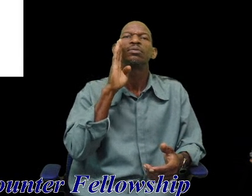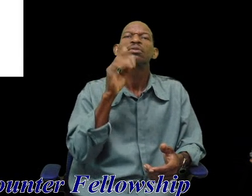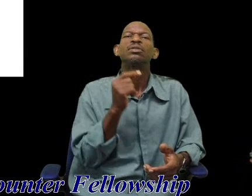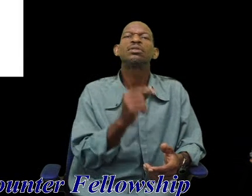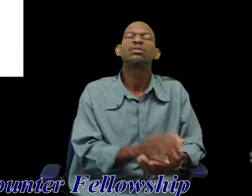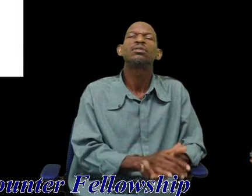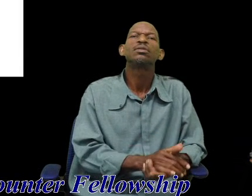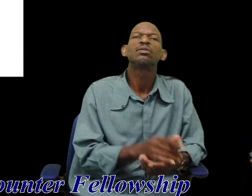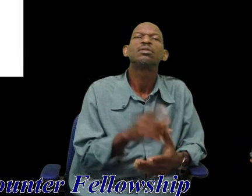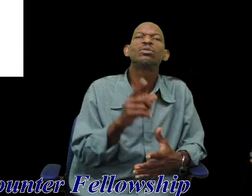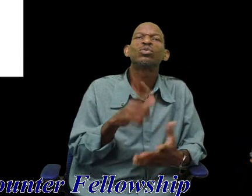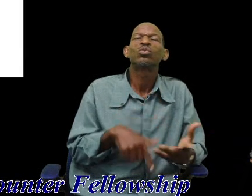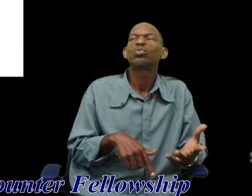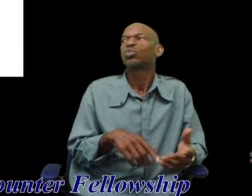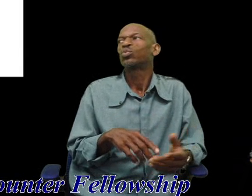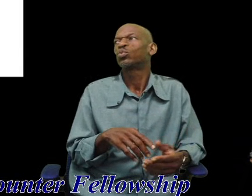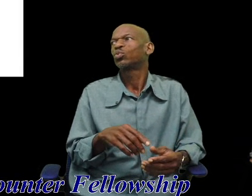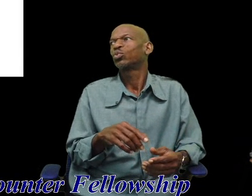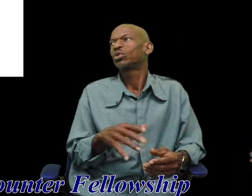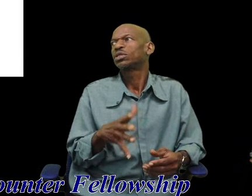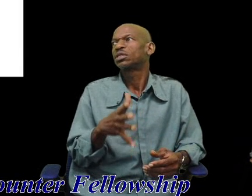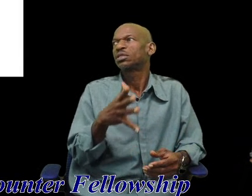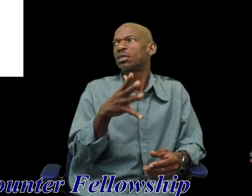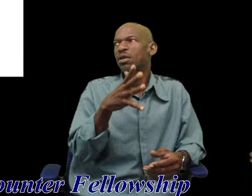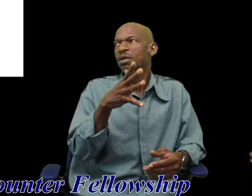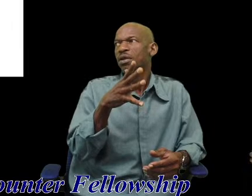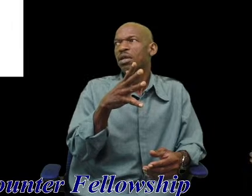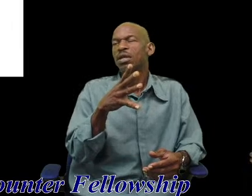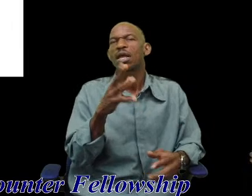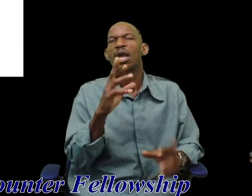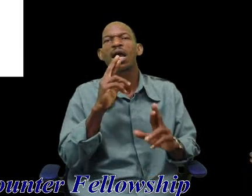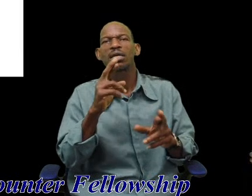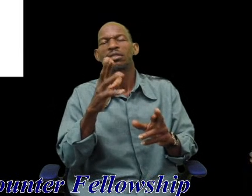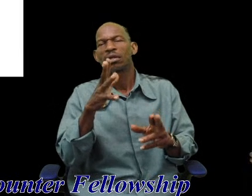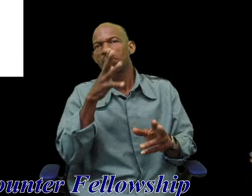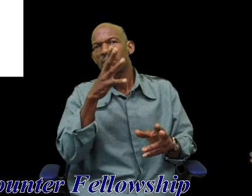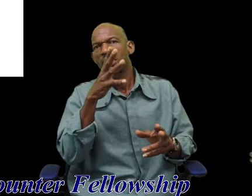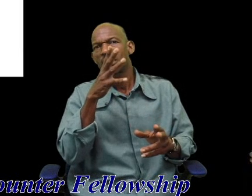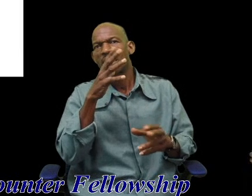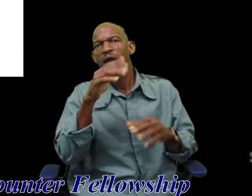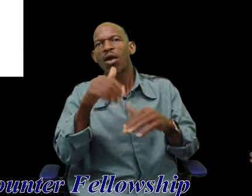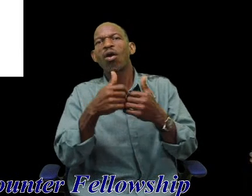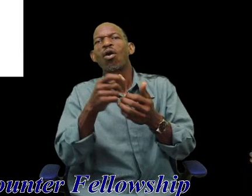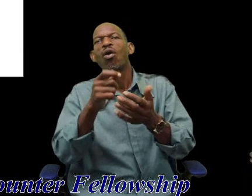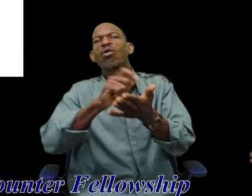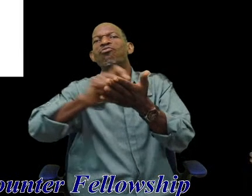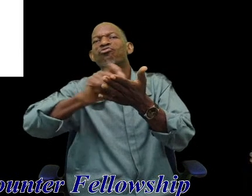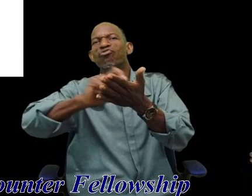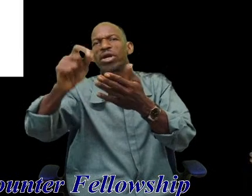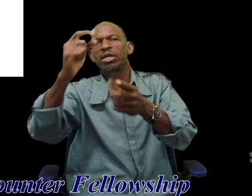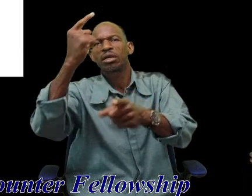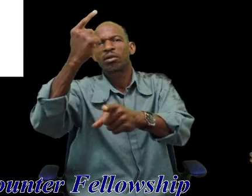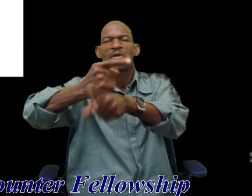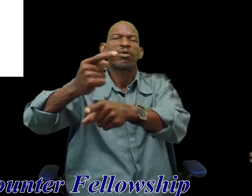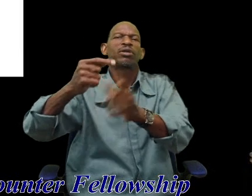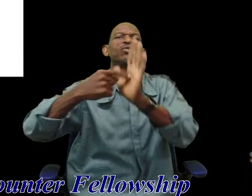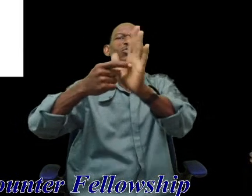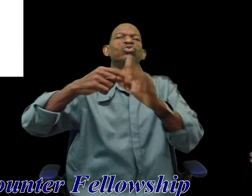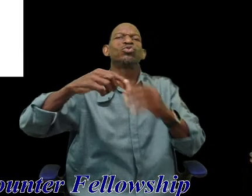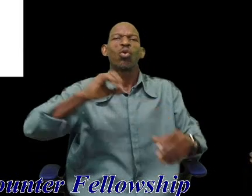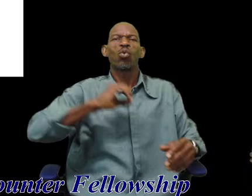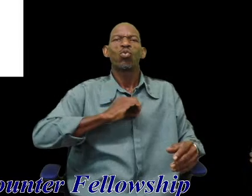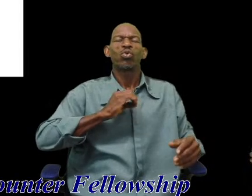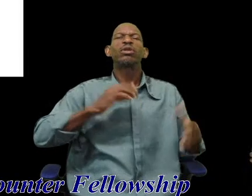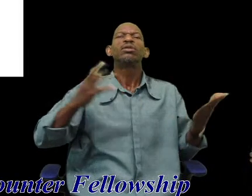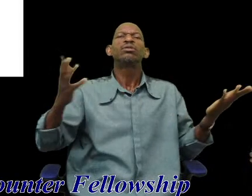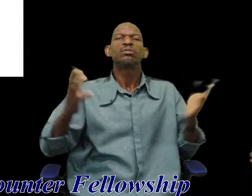what is number 2? Mother, baby. What am I going to put to show ownership?